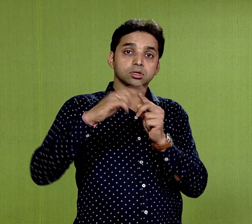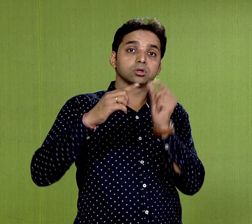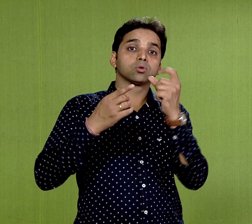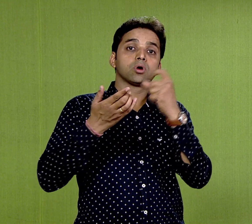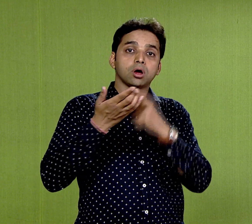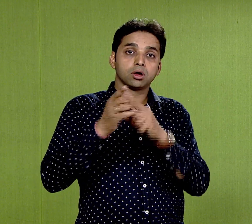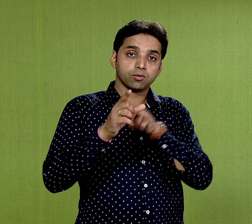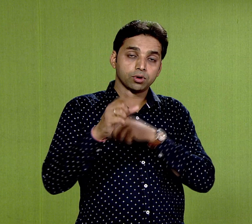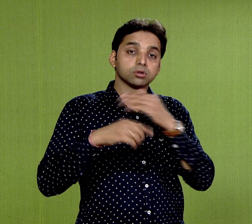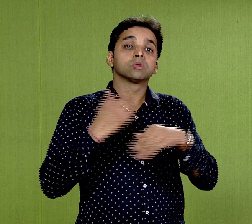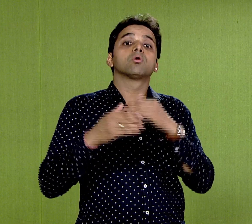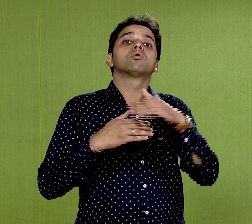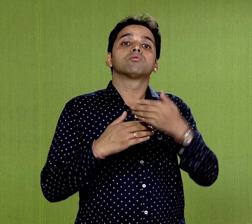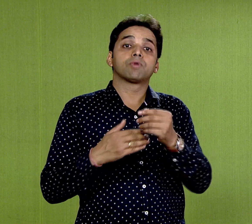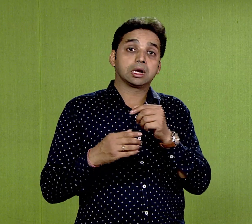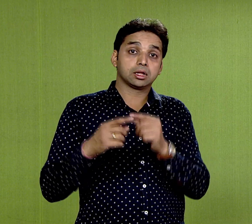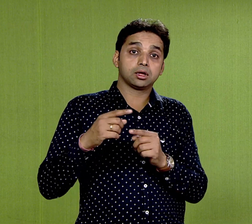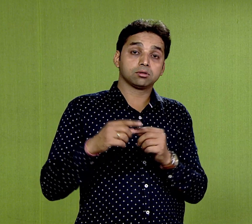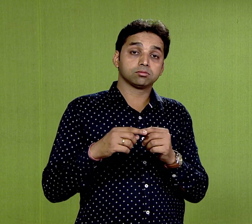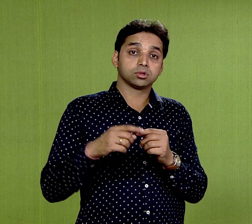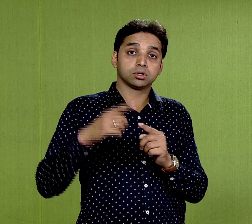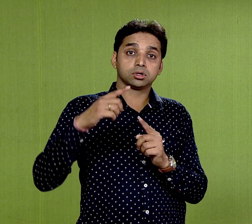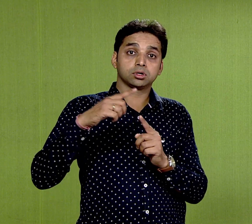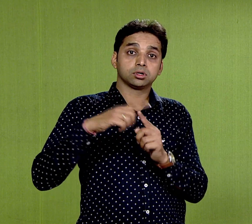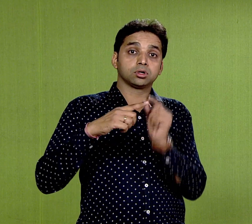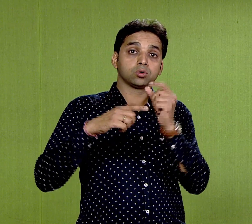the Turkish sultans of northern India